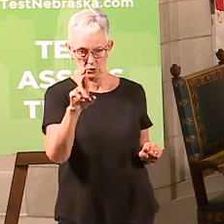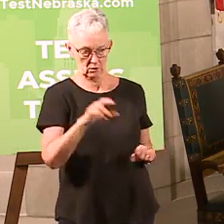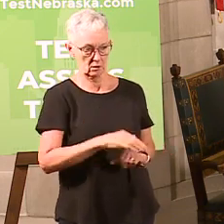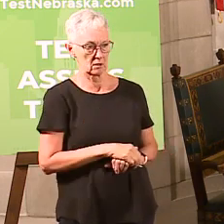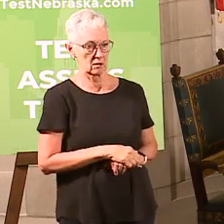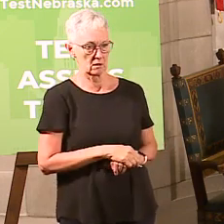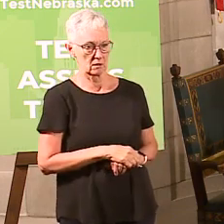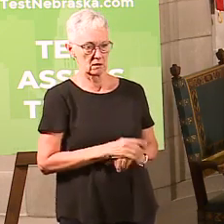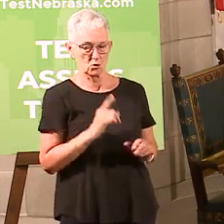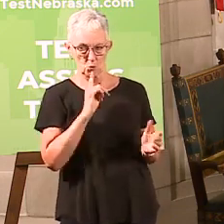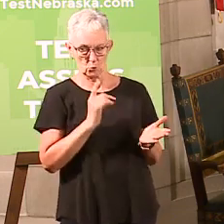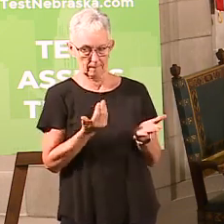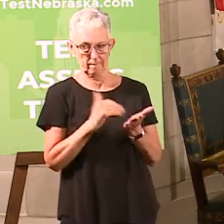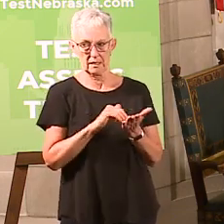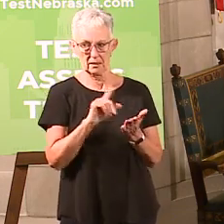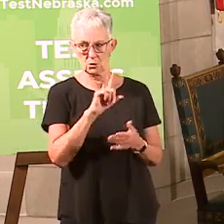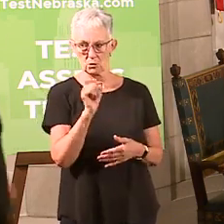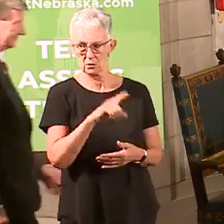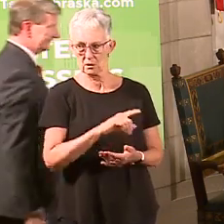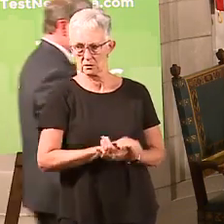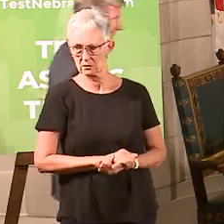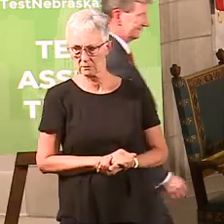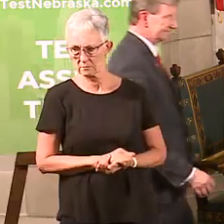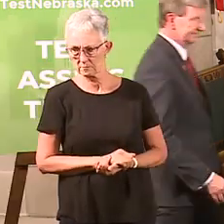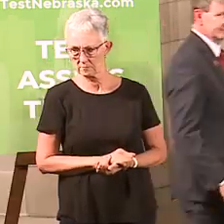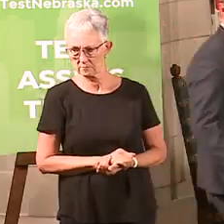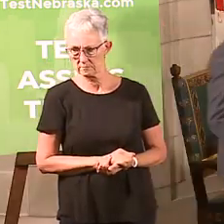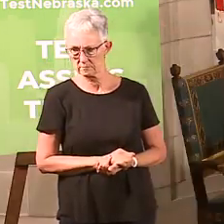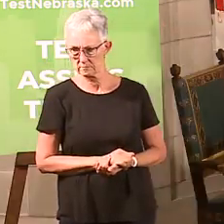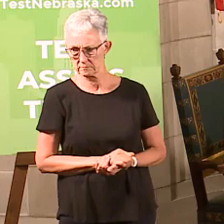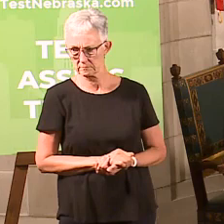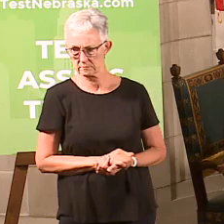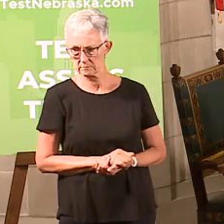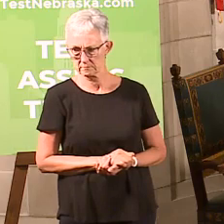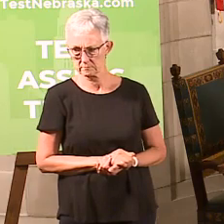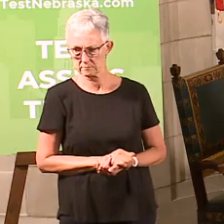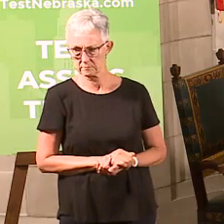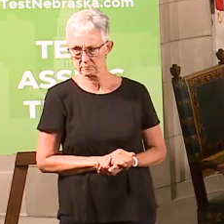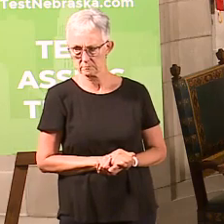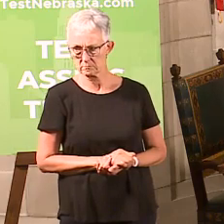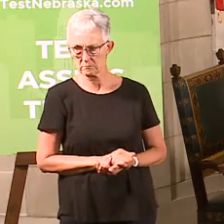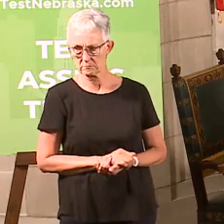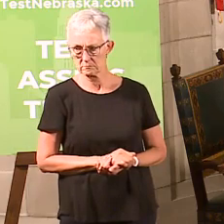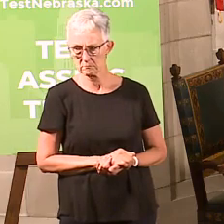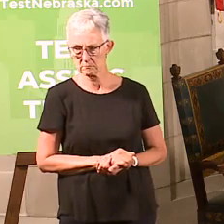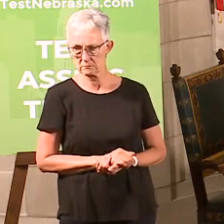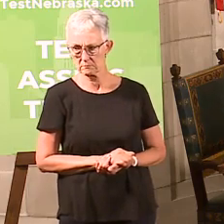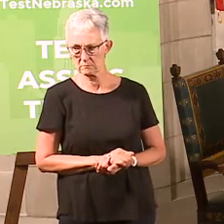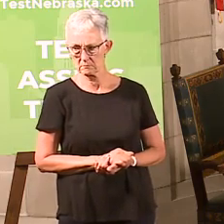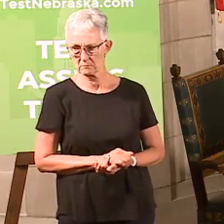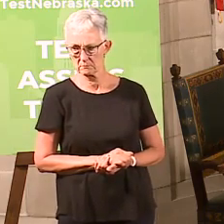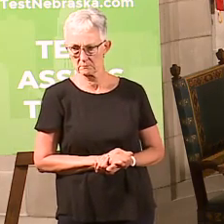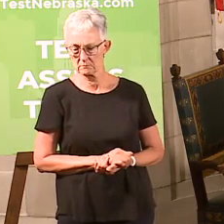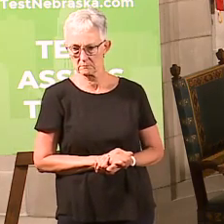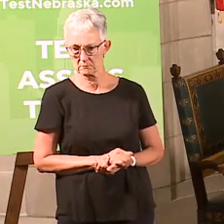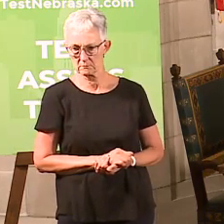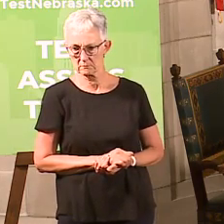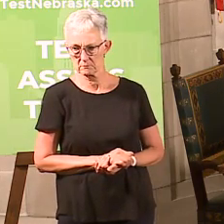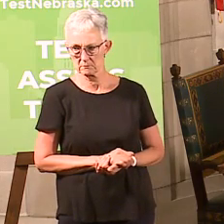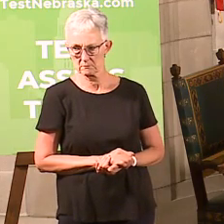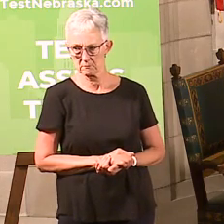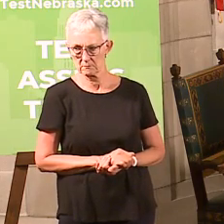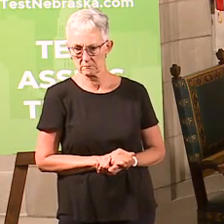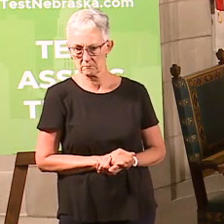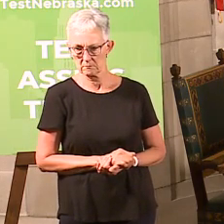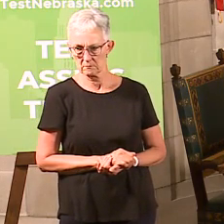you. The intention is obviously to have students back on campus, online classwork, that sort